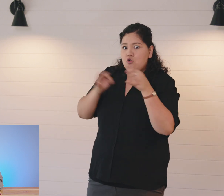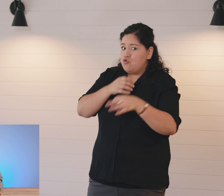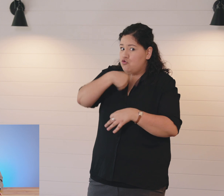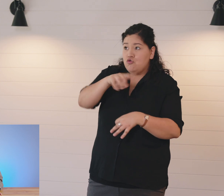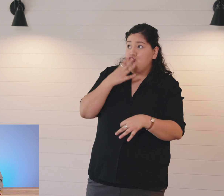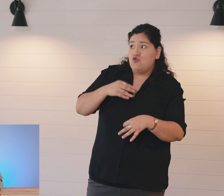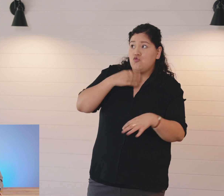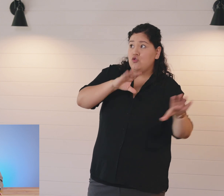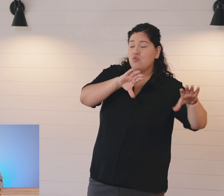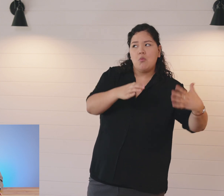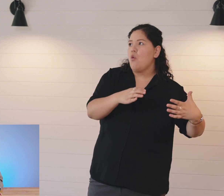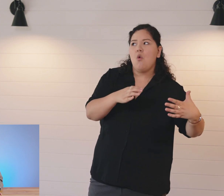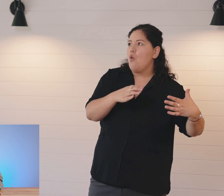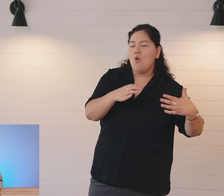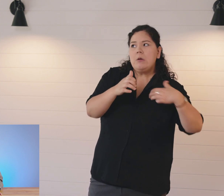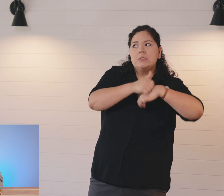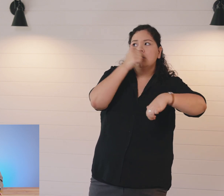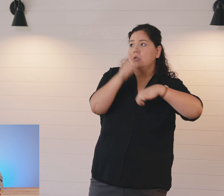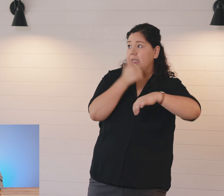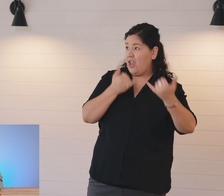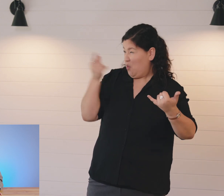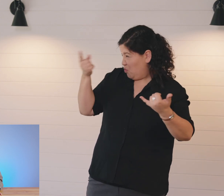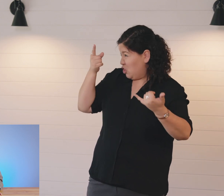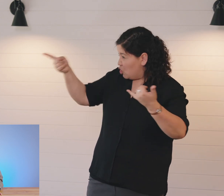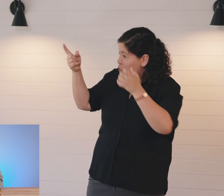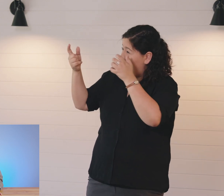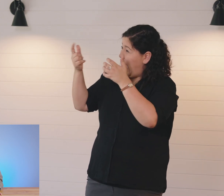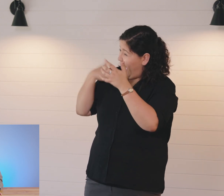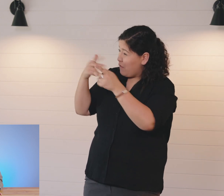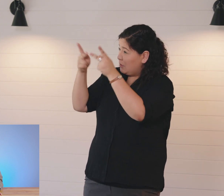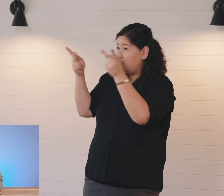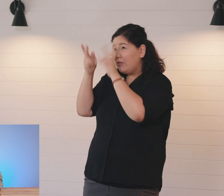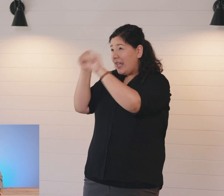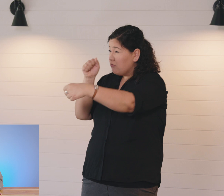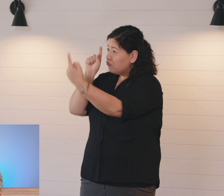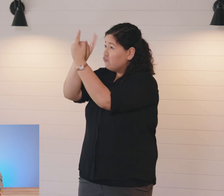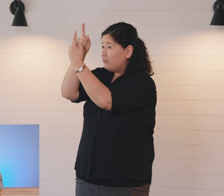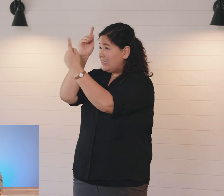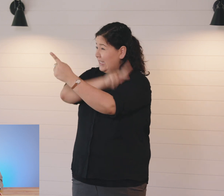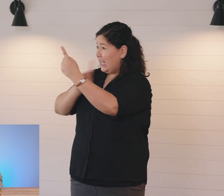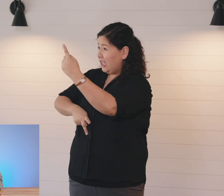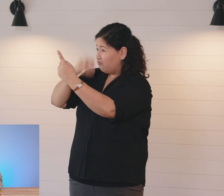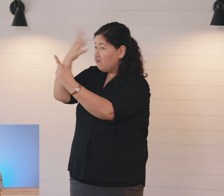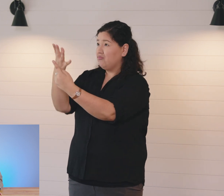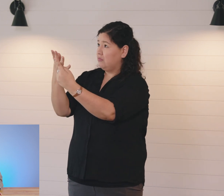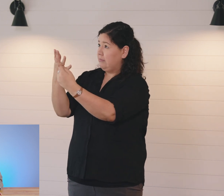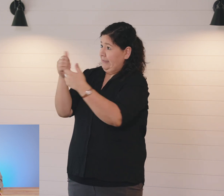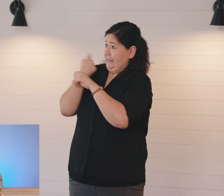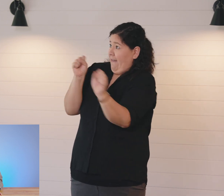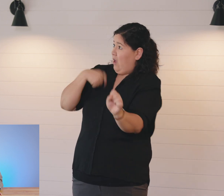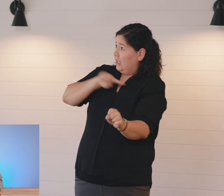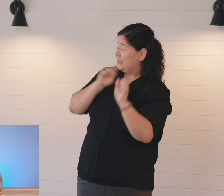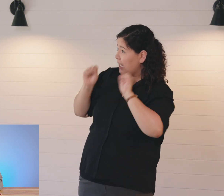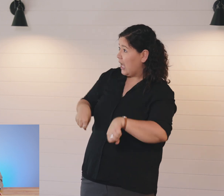in great trouble, and you're in a position where you can step in and make a change. You can step in and approach the king and make everything